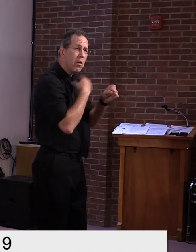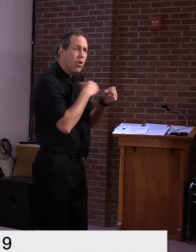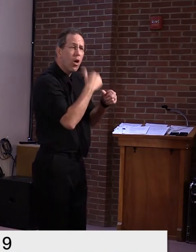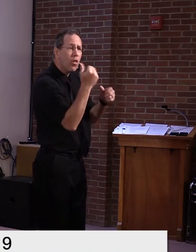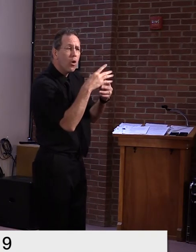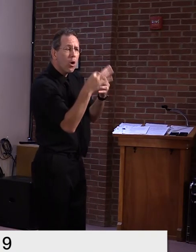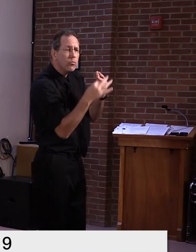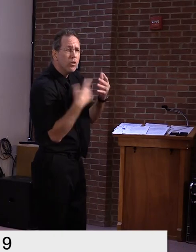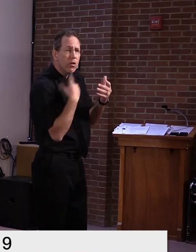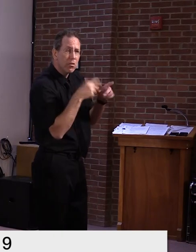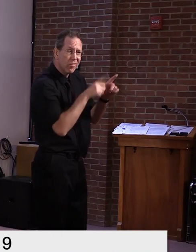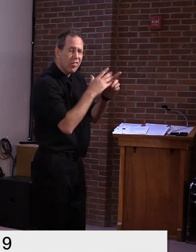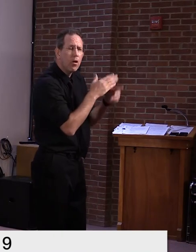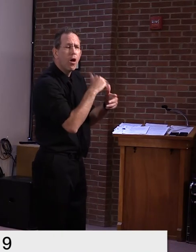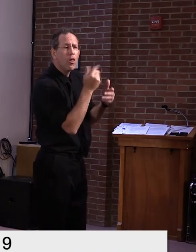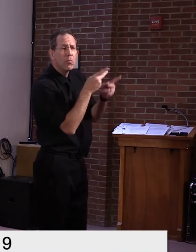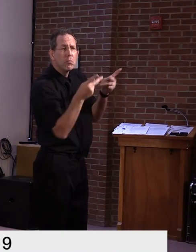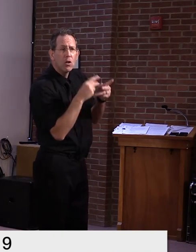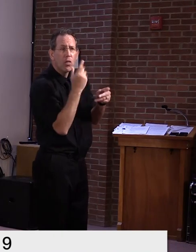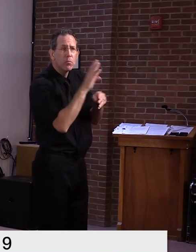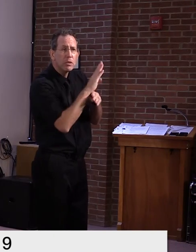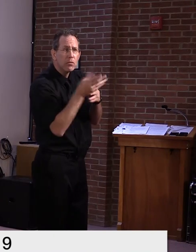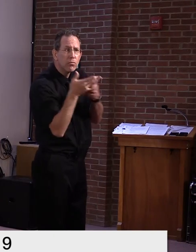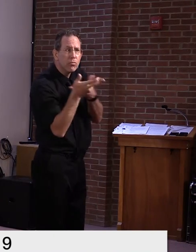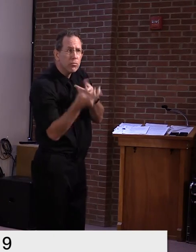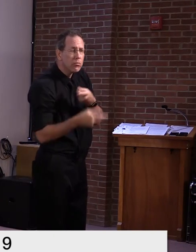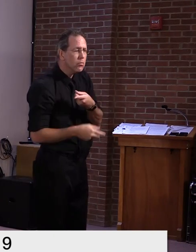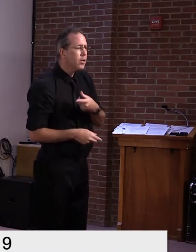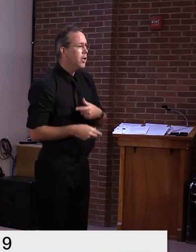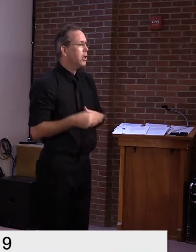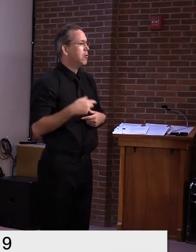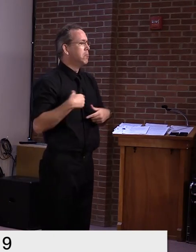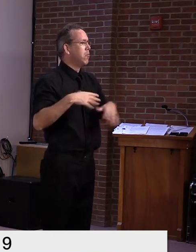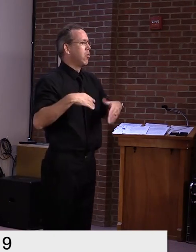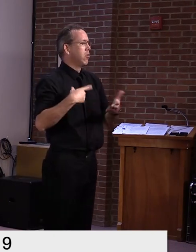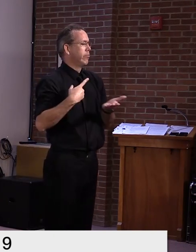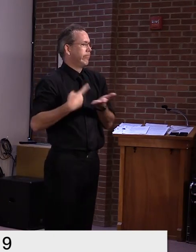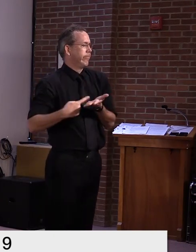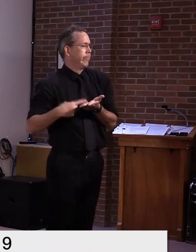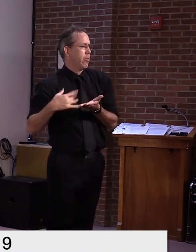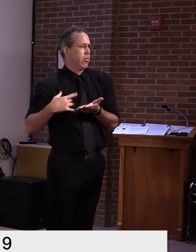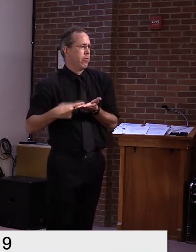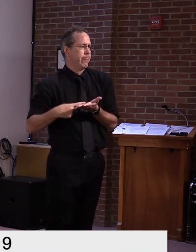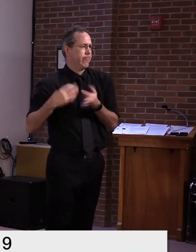I just have one more question, and it's for Dr. Levine. Dr. Levine,